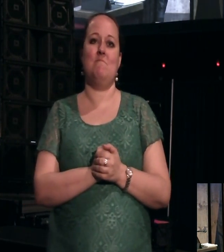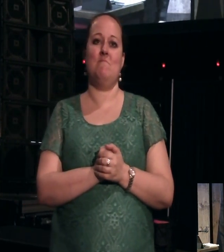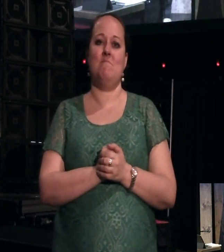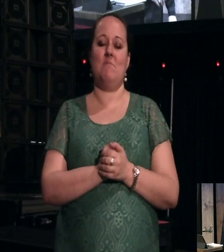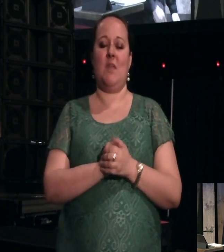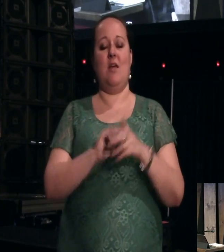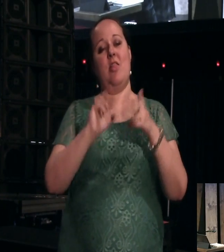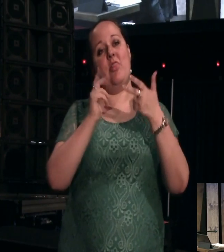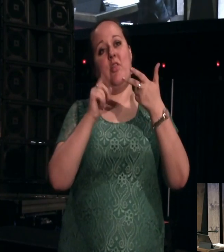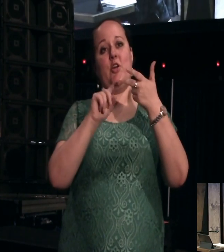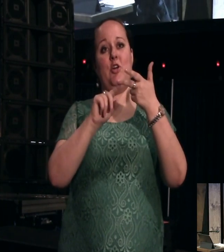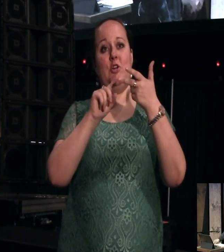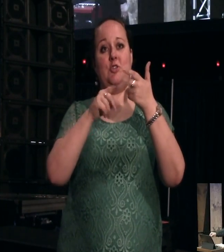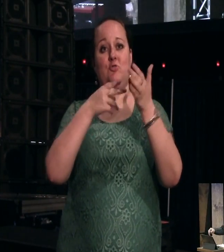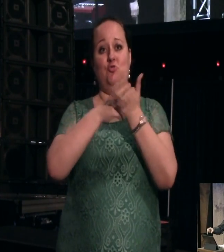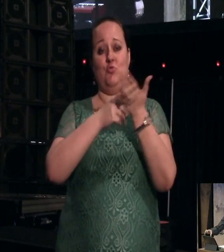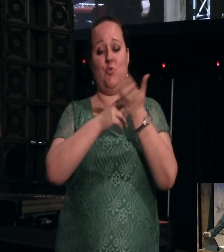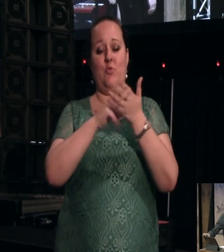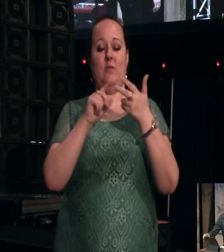Jesus Christ.